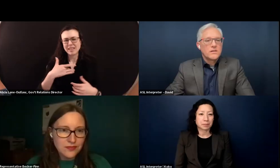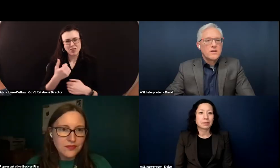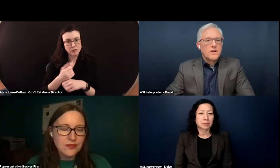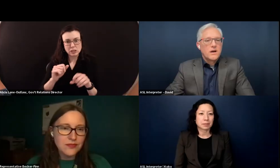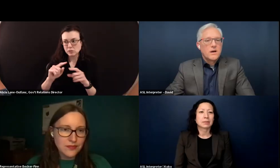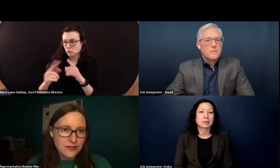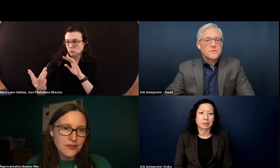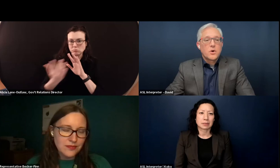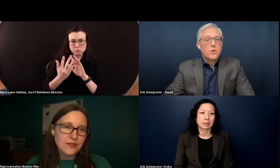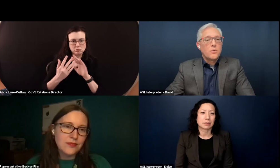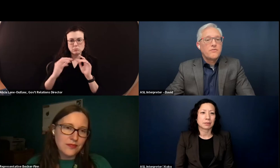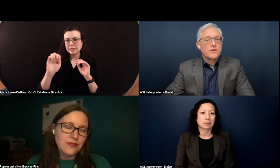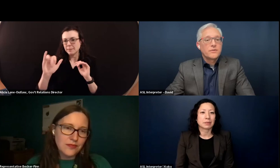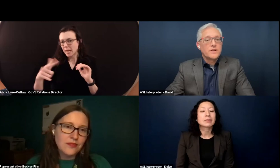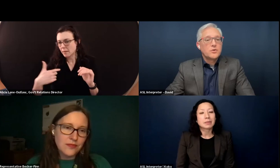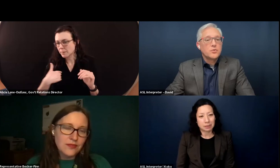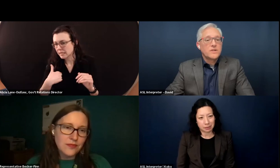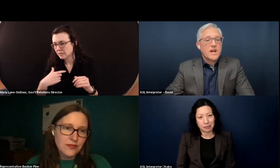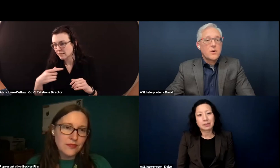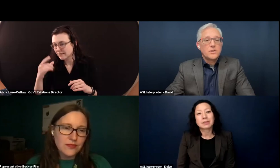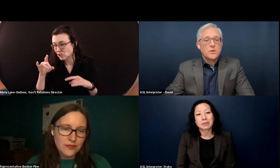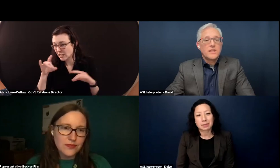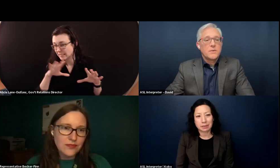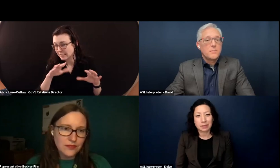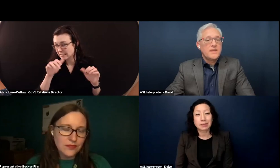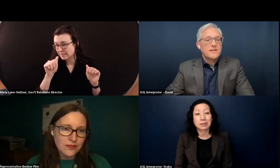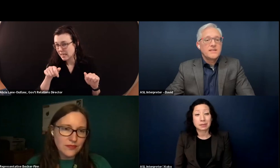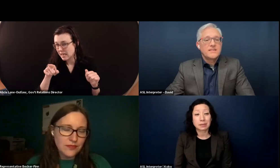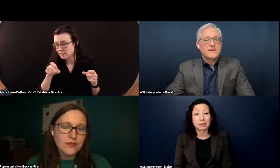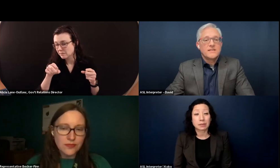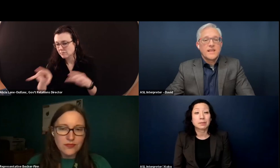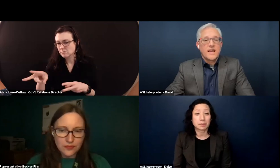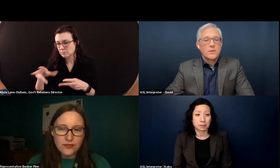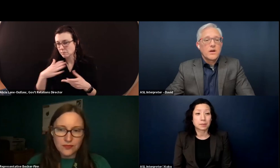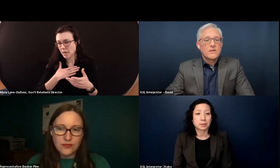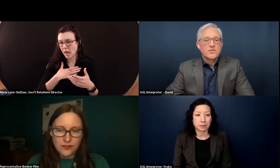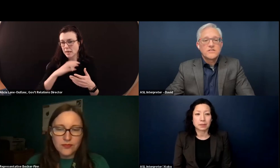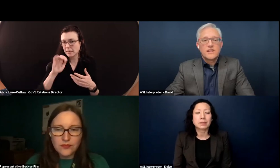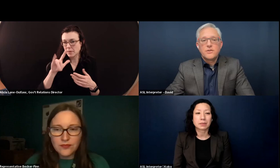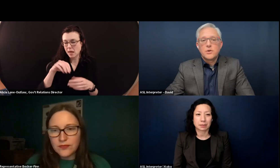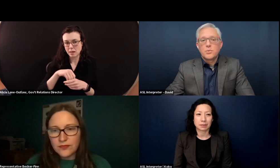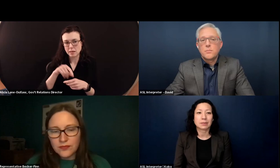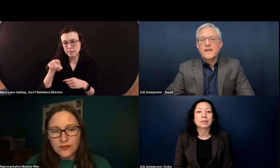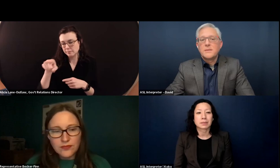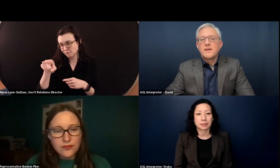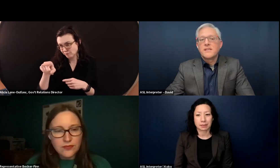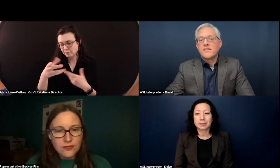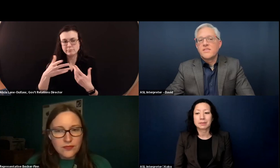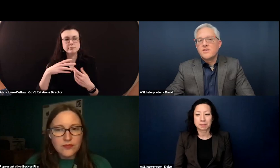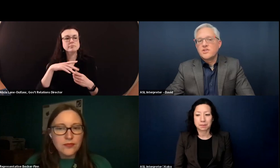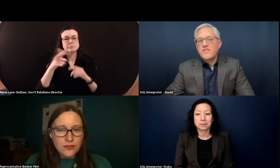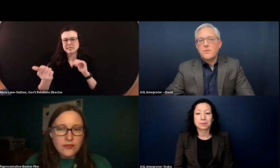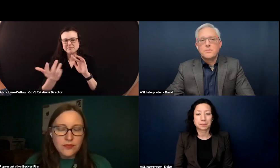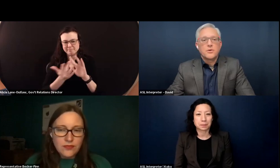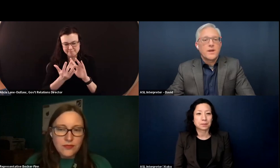well. So feel free to reach out. You can email me, Alicia Lane Outlaw. Jesselyn, if you could put my email in